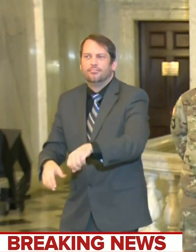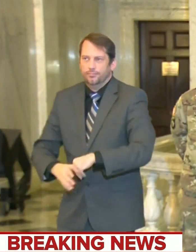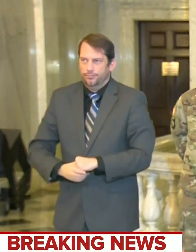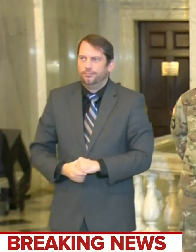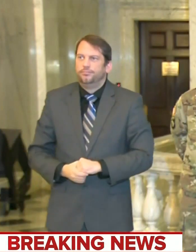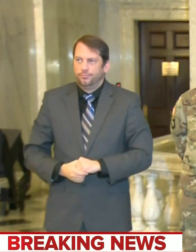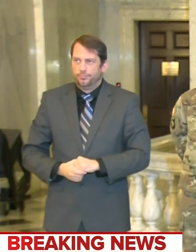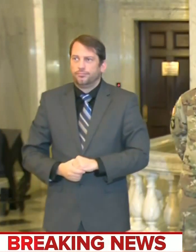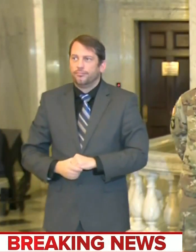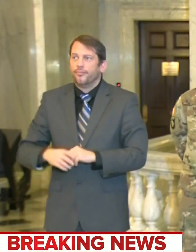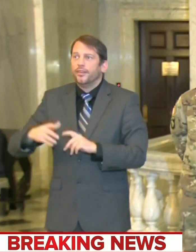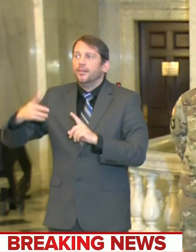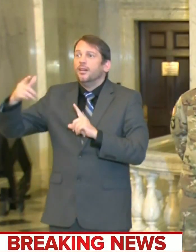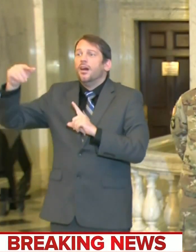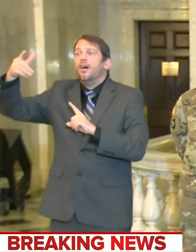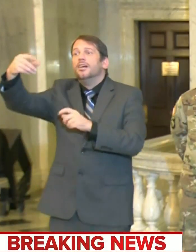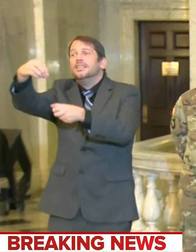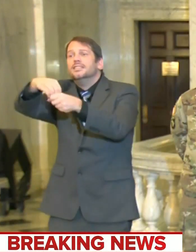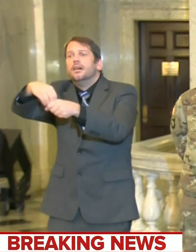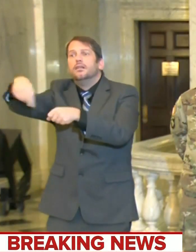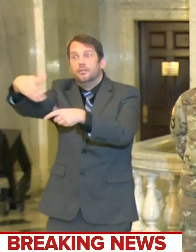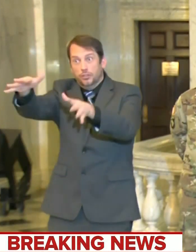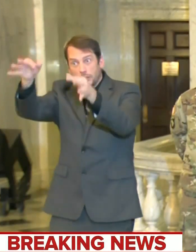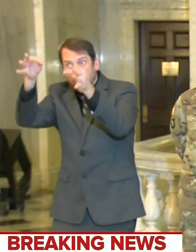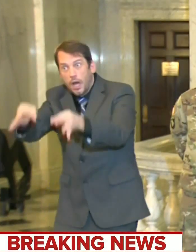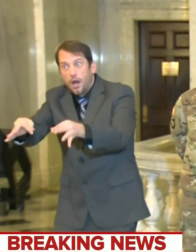end on the decision-making process. There's been lots of